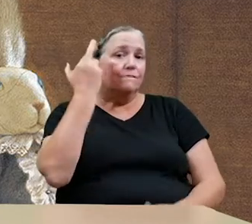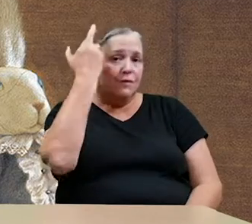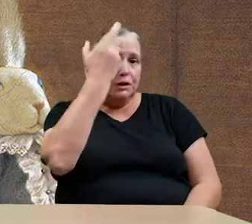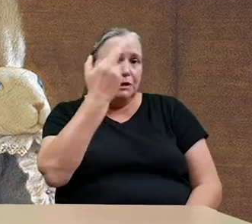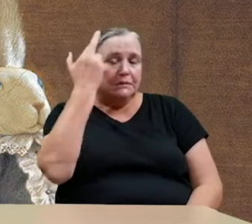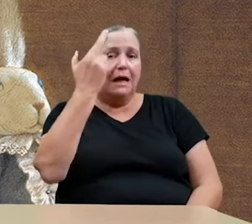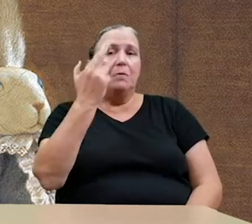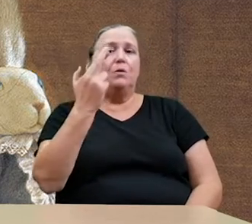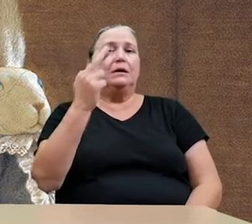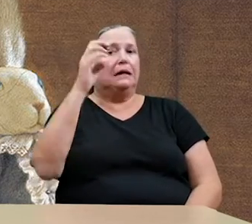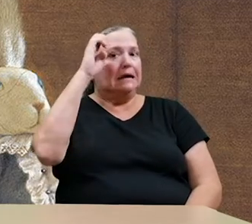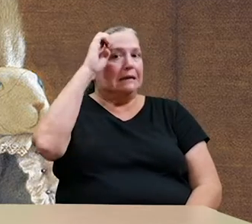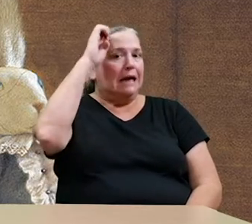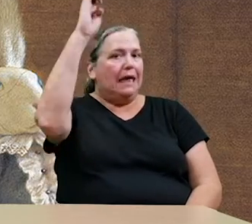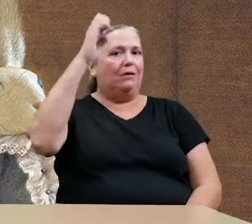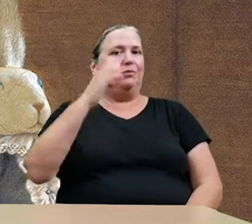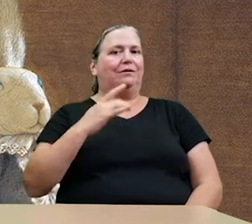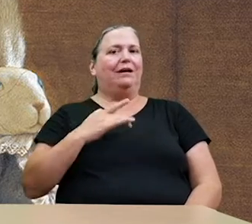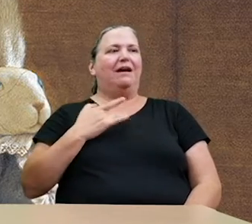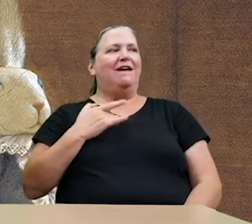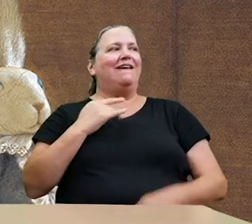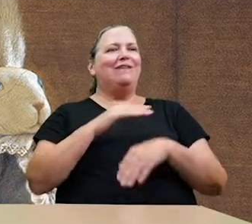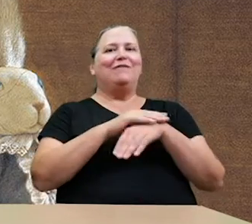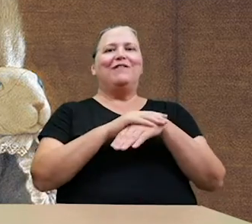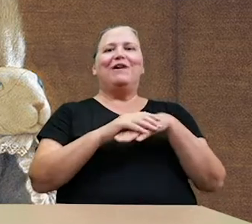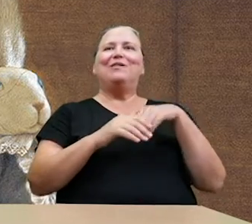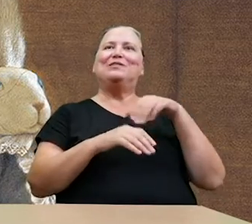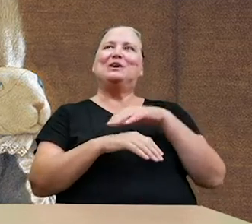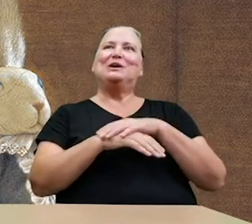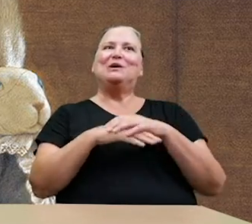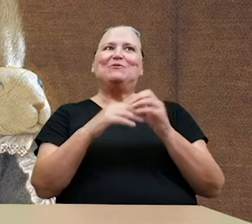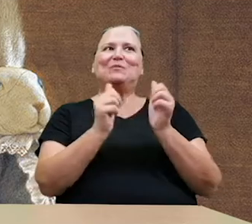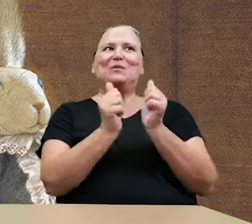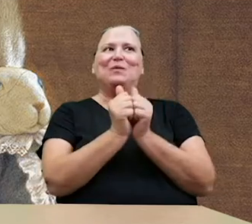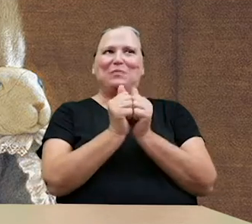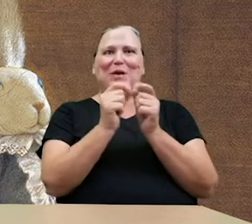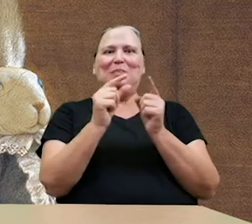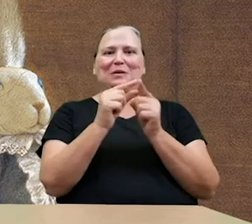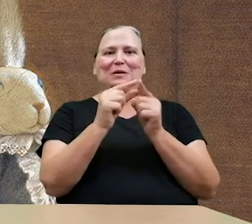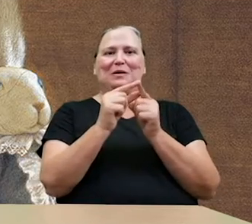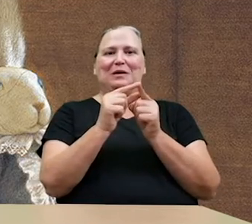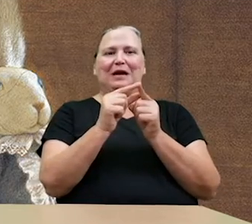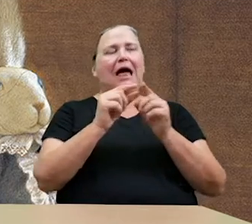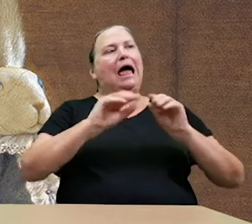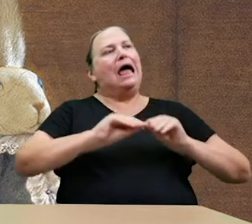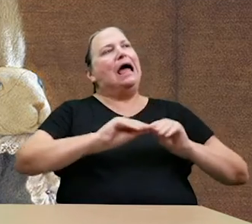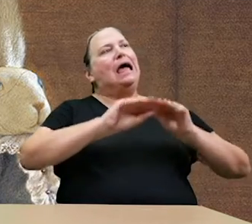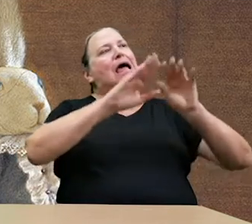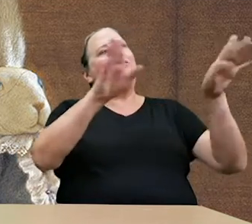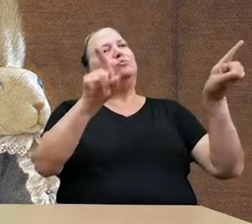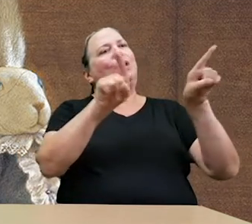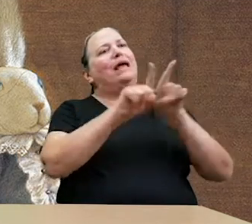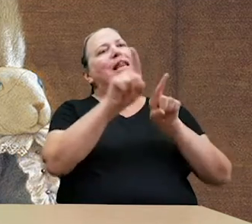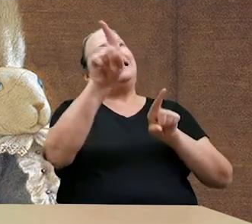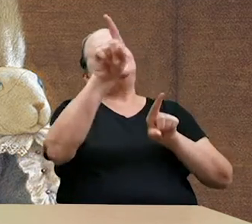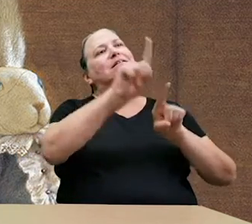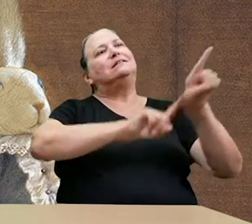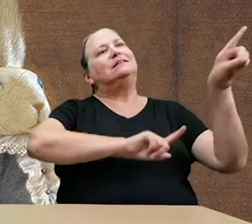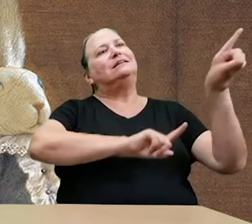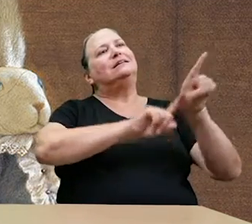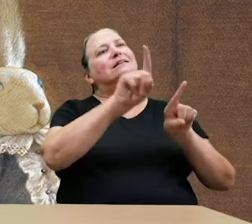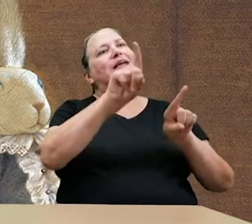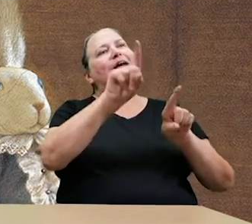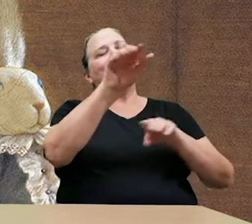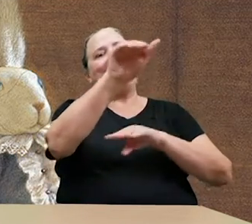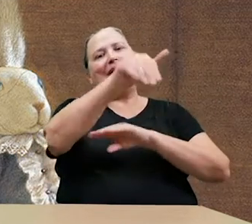Edward found comfort in these words, and he repeated them to himself. As bright as the stars on a moonless